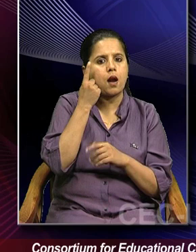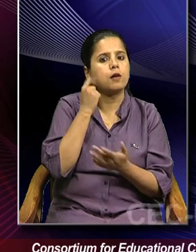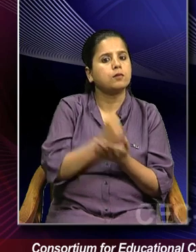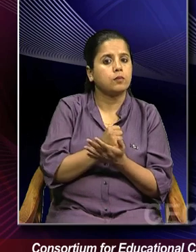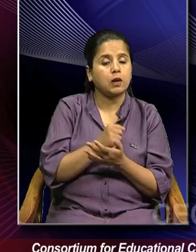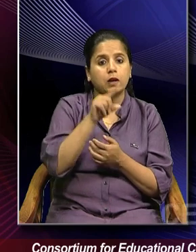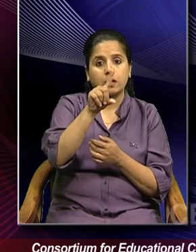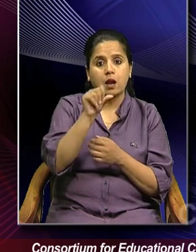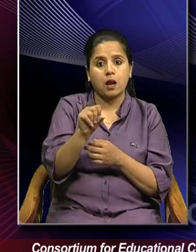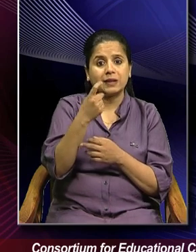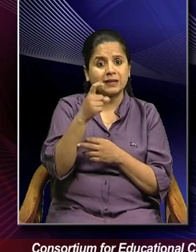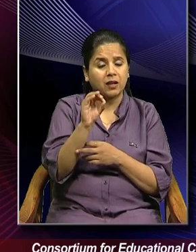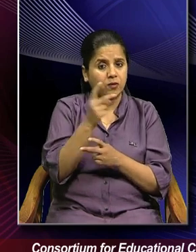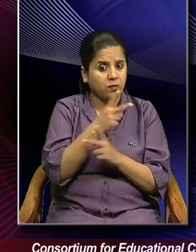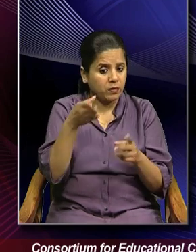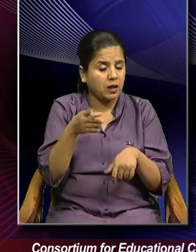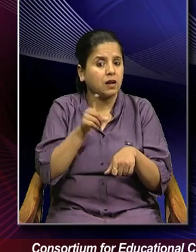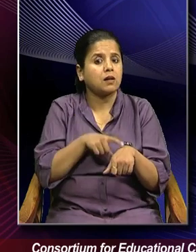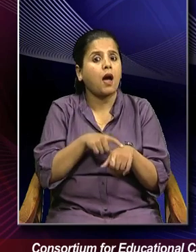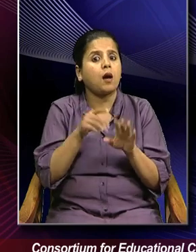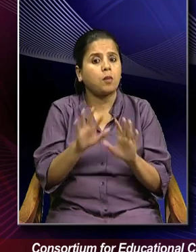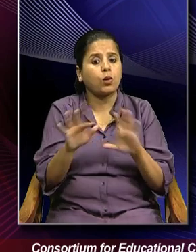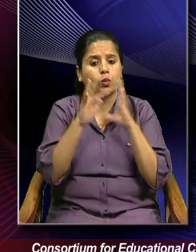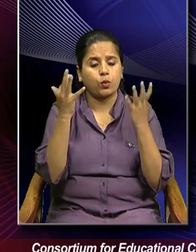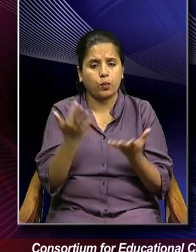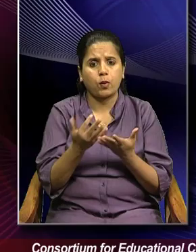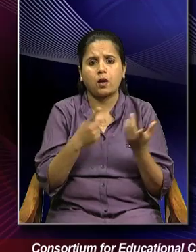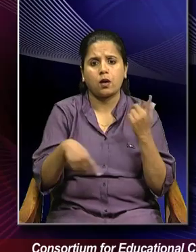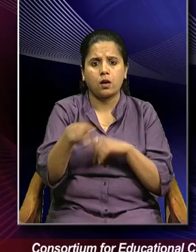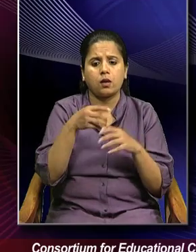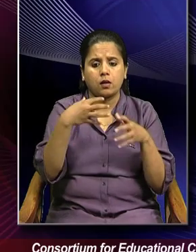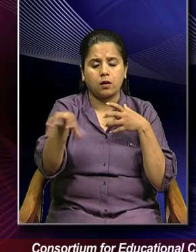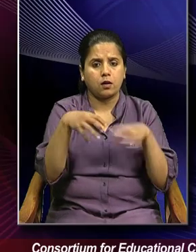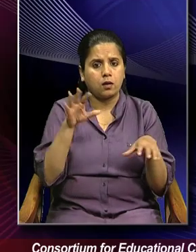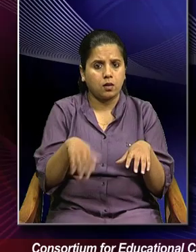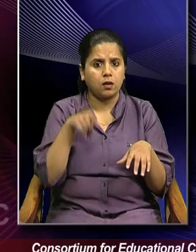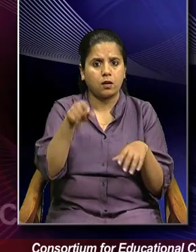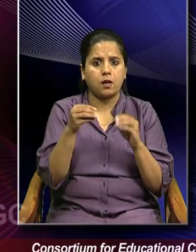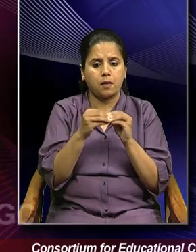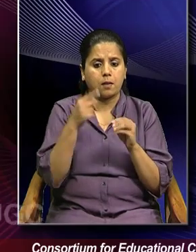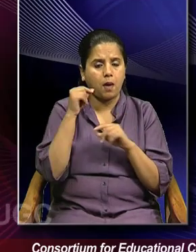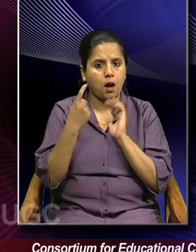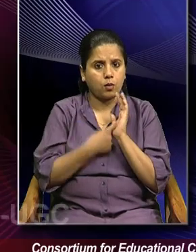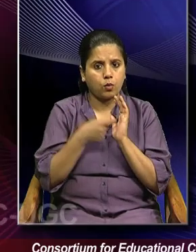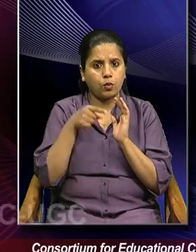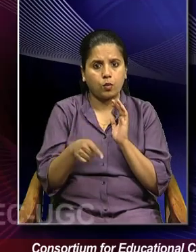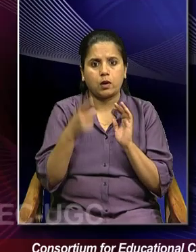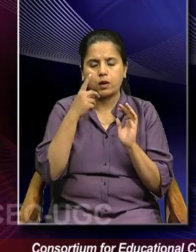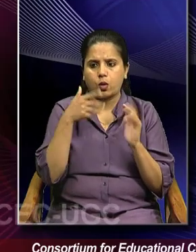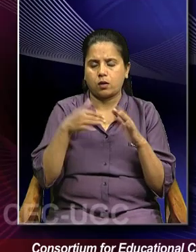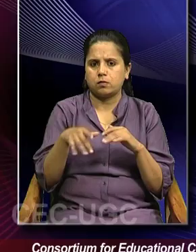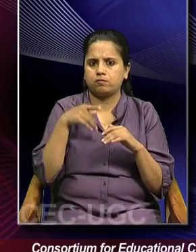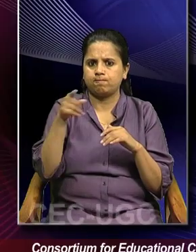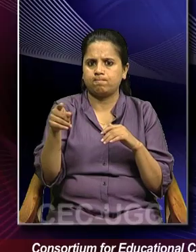that 1970s is the time when the world is divided as a bipolar unit of Cold War